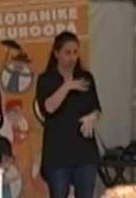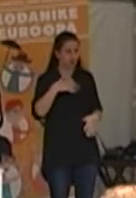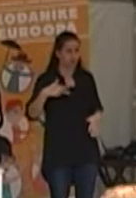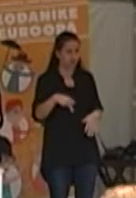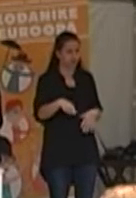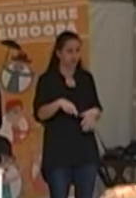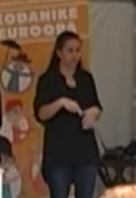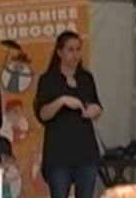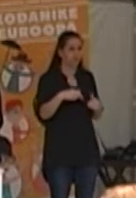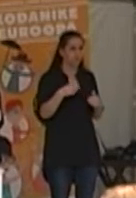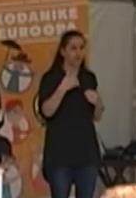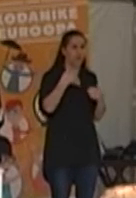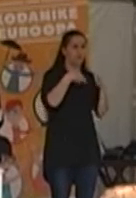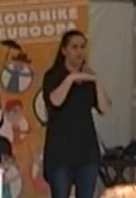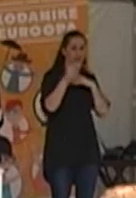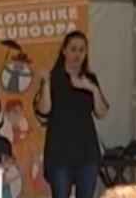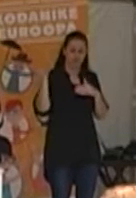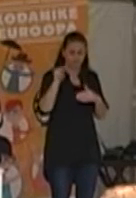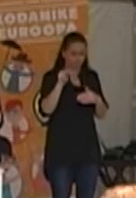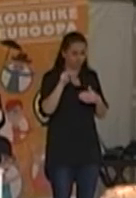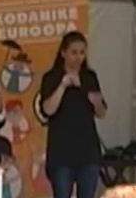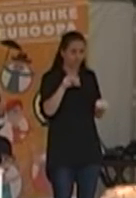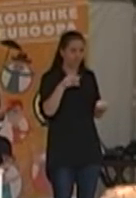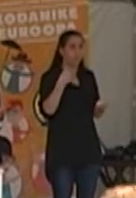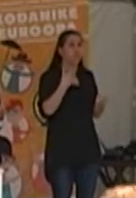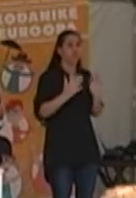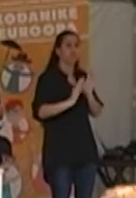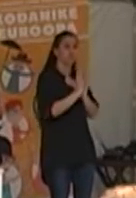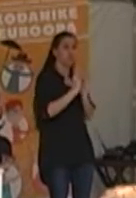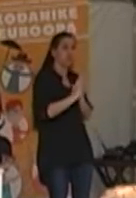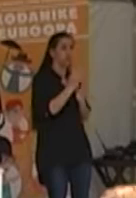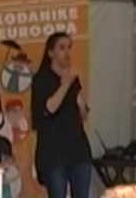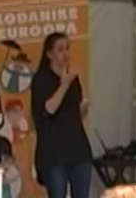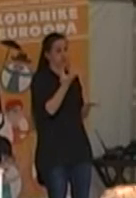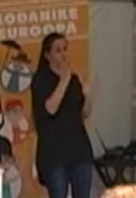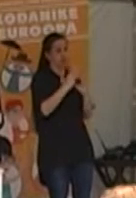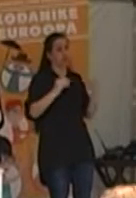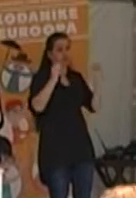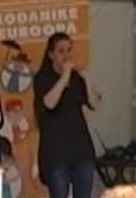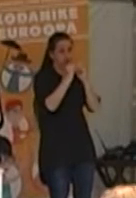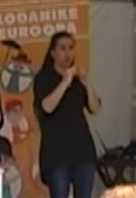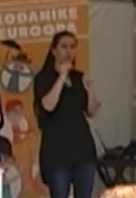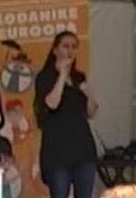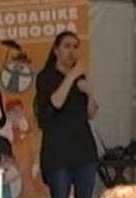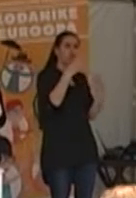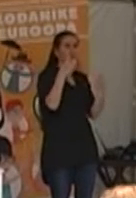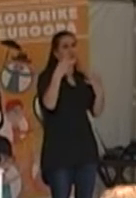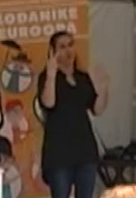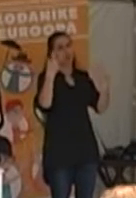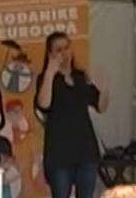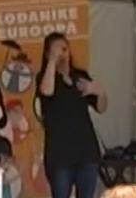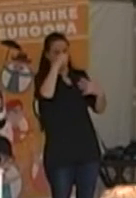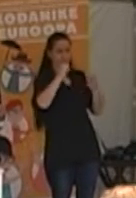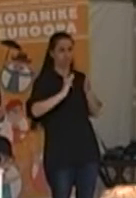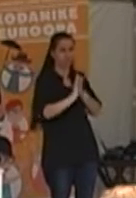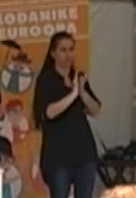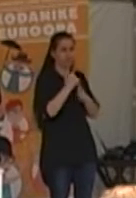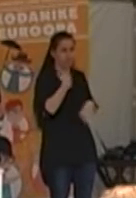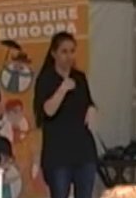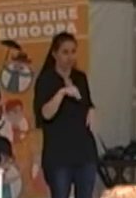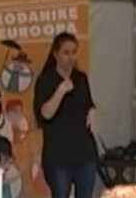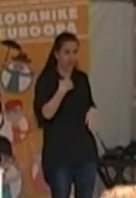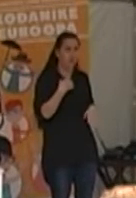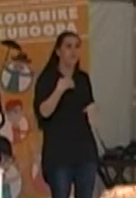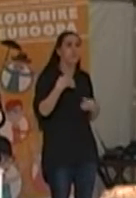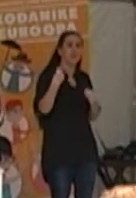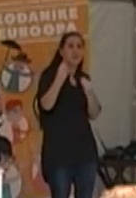staggering as an outsider, because I was raised in the UK in the 1980s, where we were taught not to trust. We were taught to trust less.